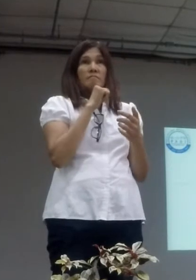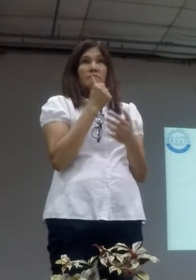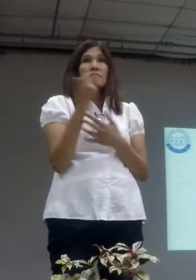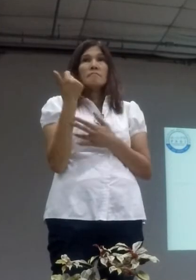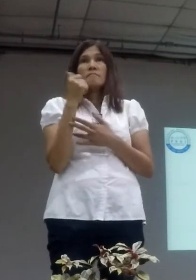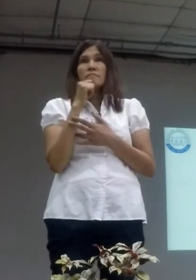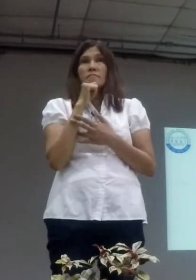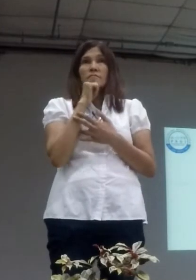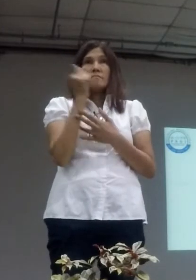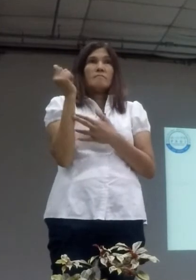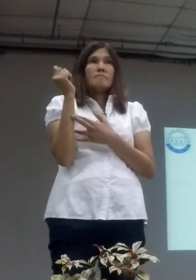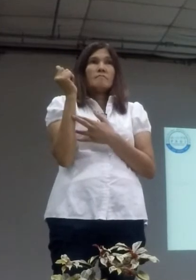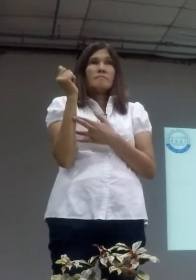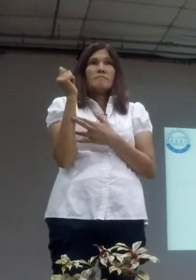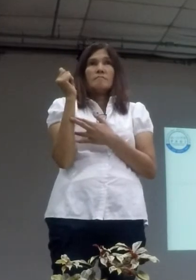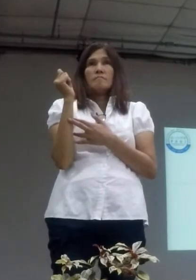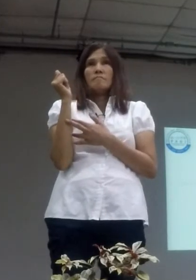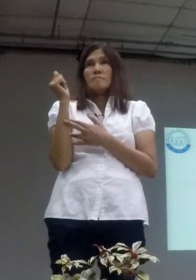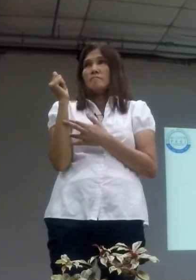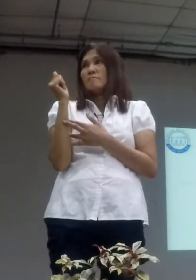year?